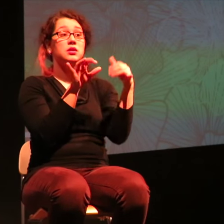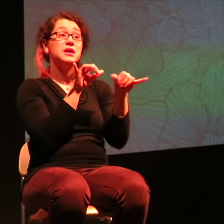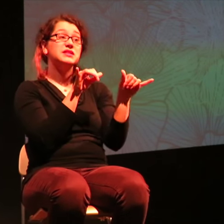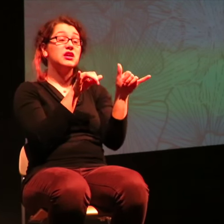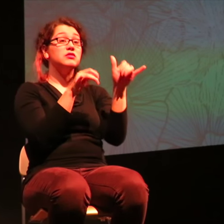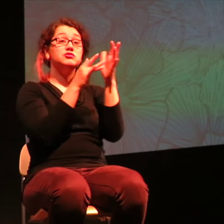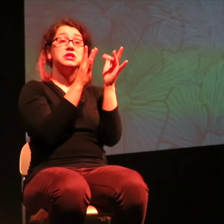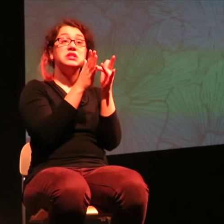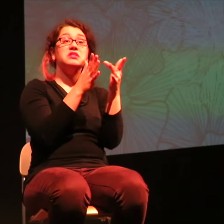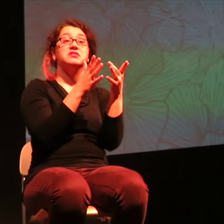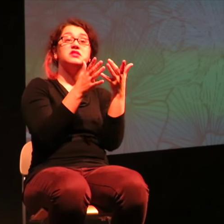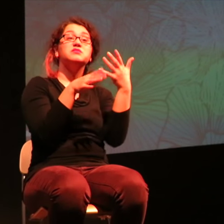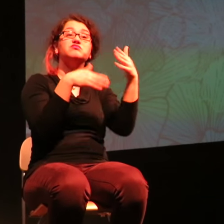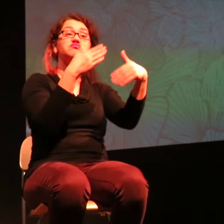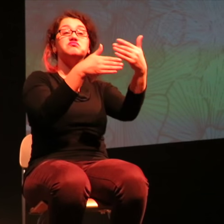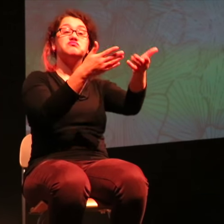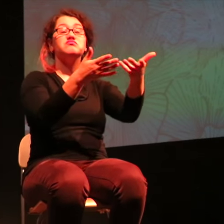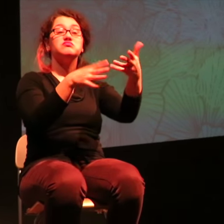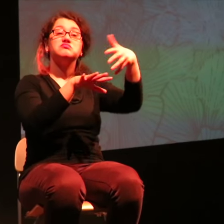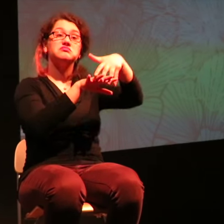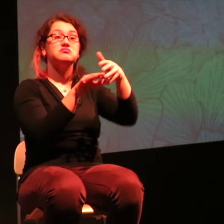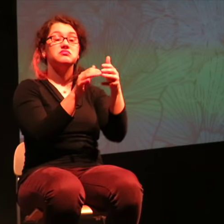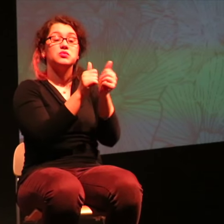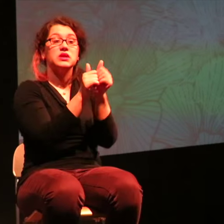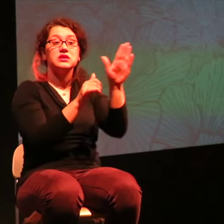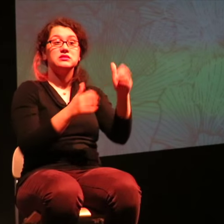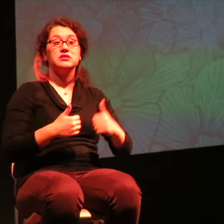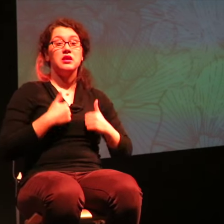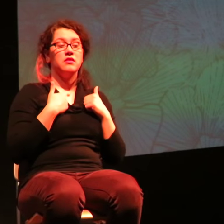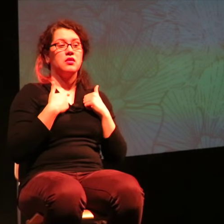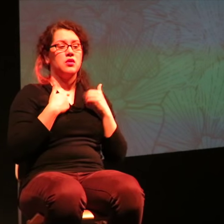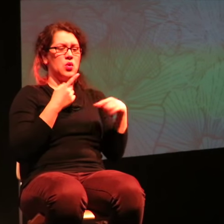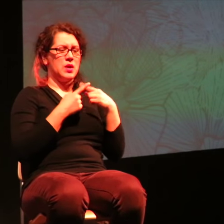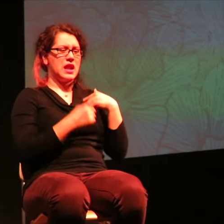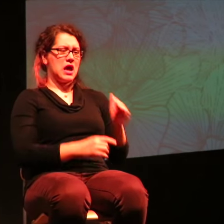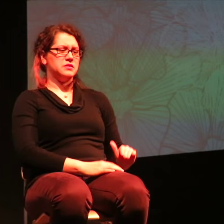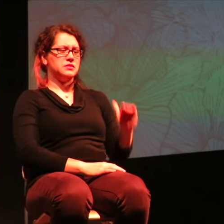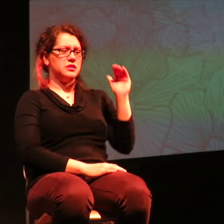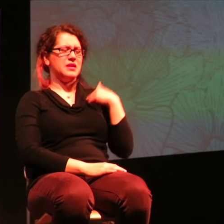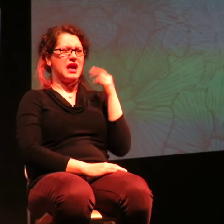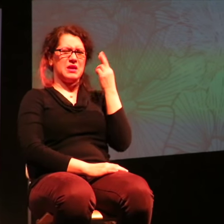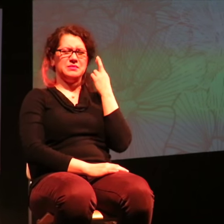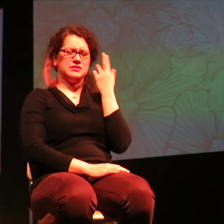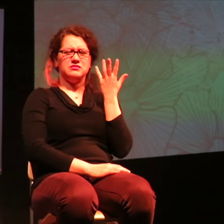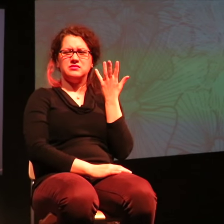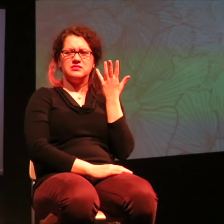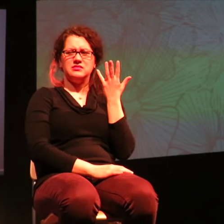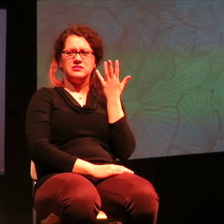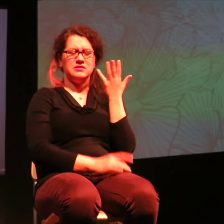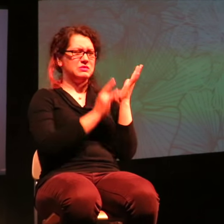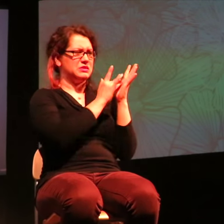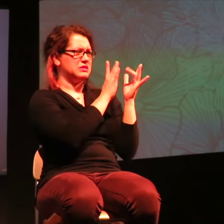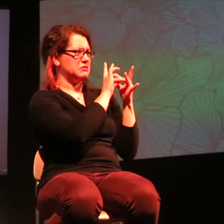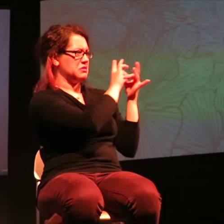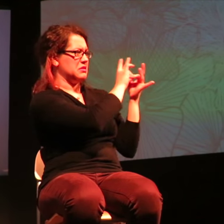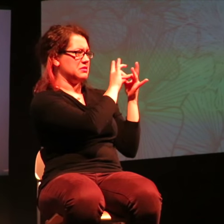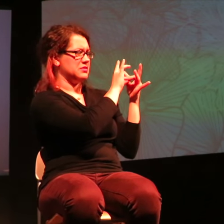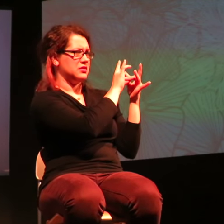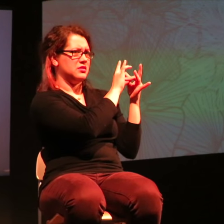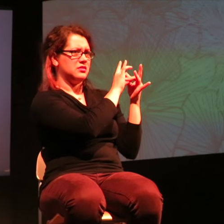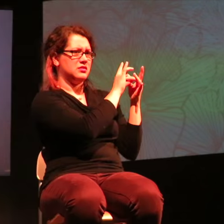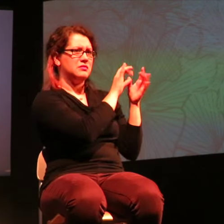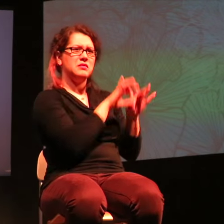of there. And so when I became a Christian, I remember us having some really awkward conversations where I realized this relationship with Jesus is this thing that matters